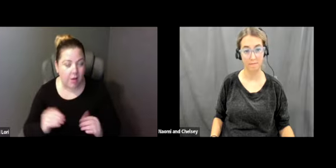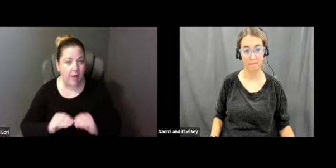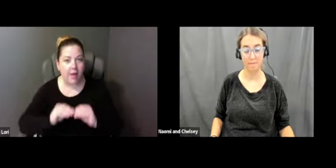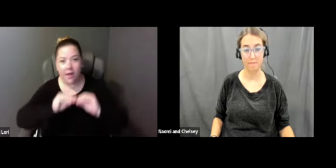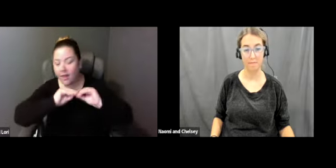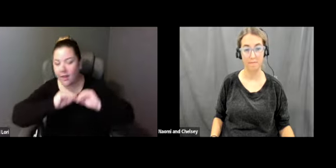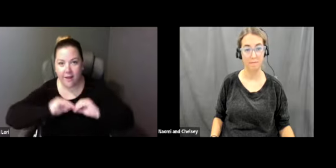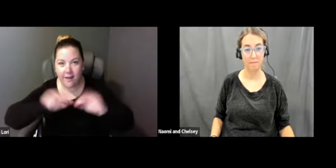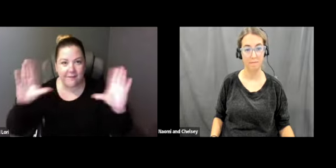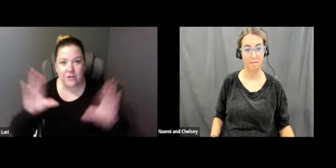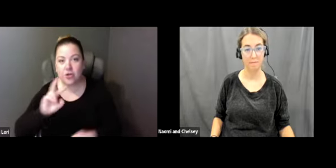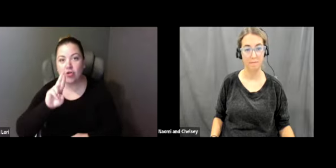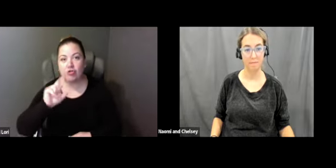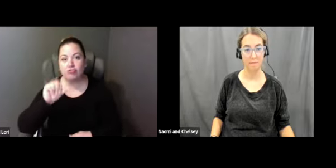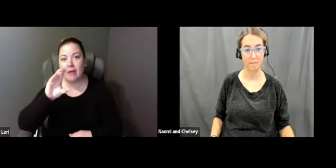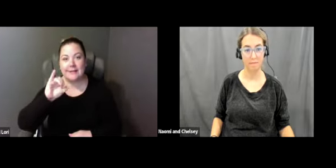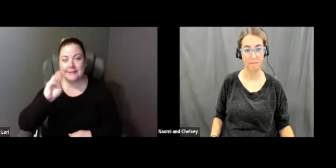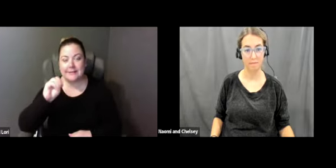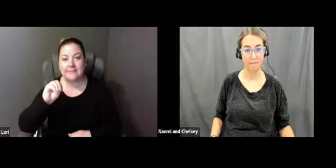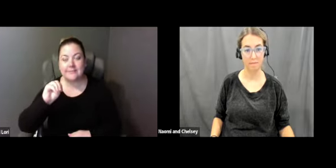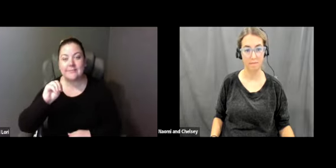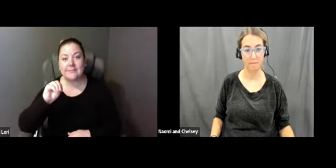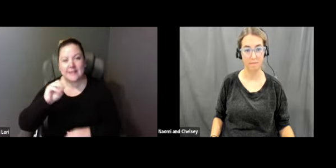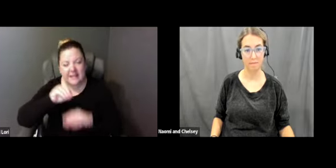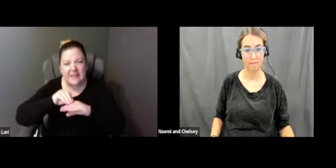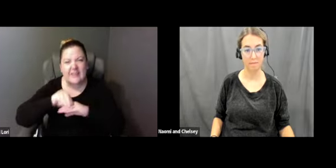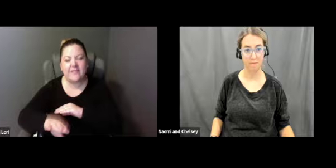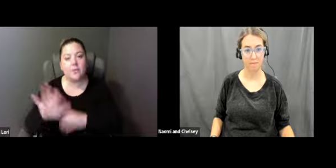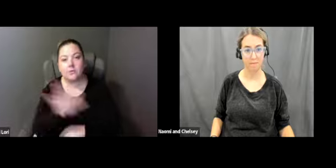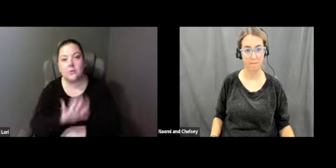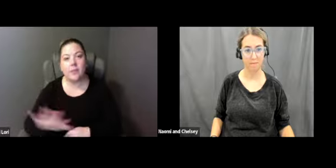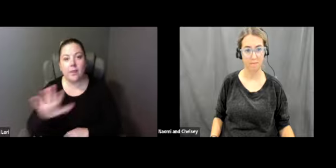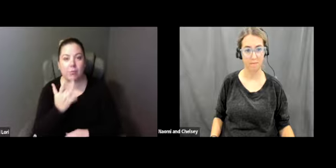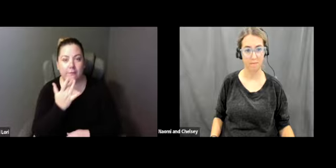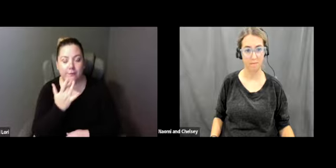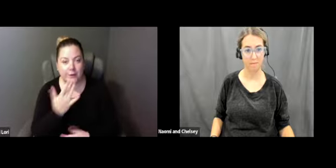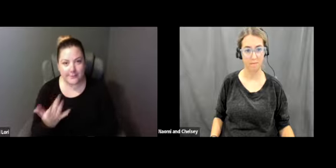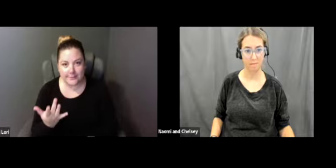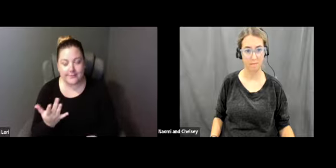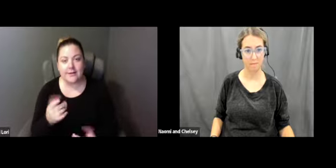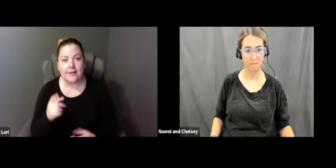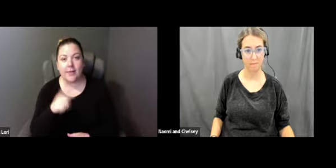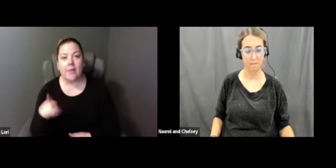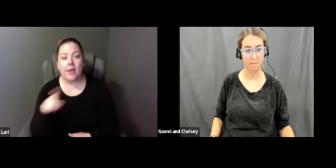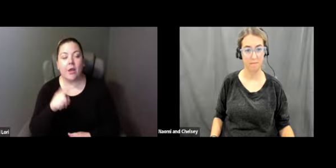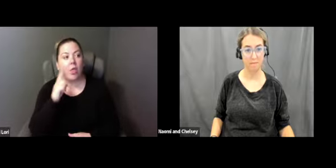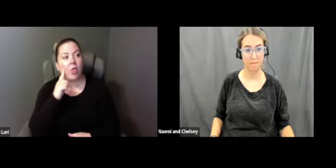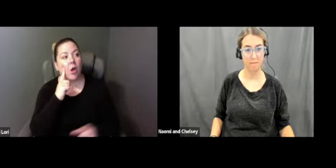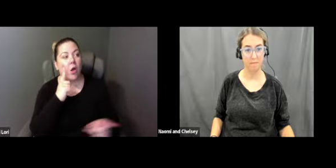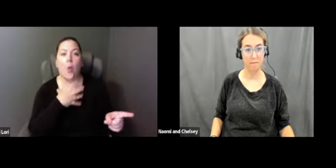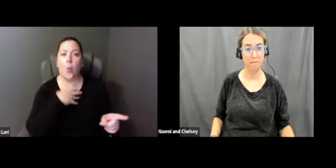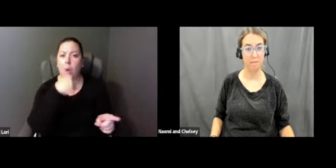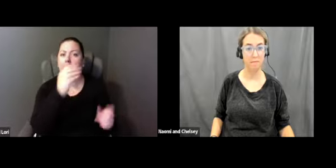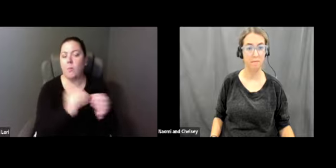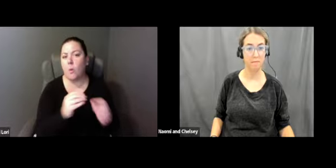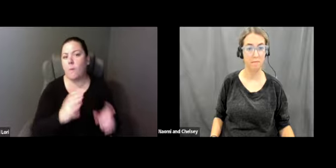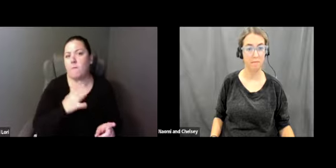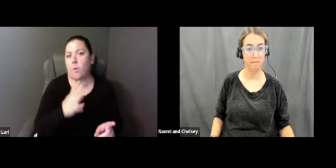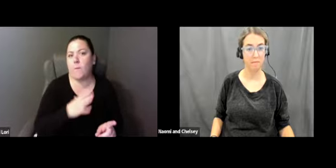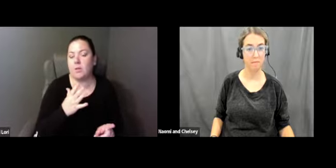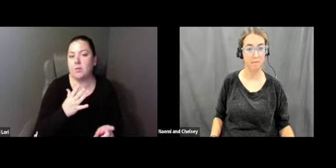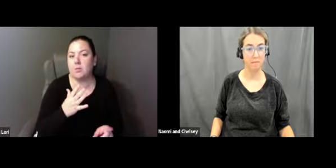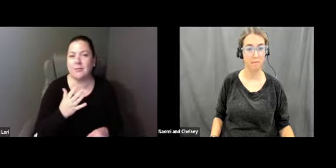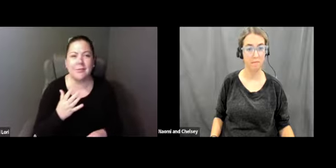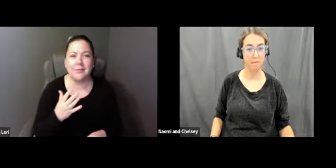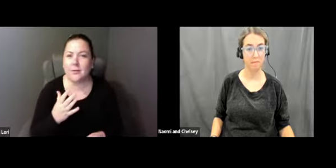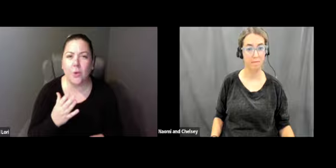coming out in their language preferences, and they were voting for the white interpreters over the other interpreters of different races. There was no